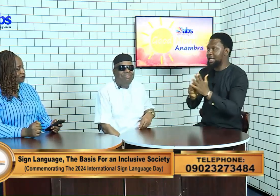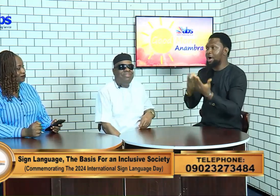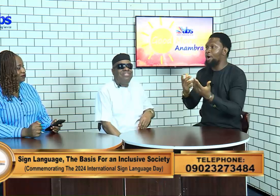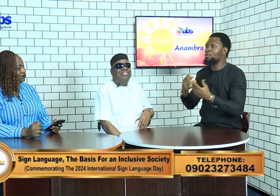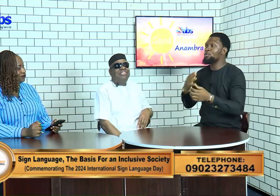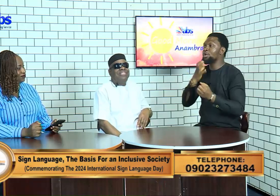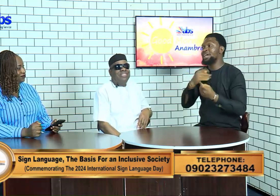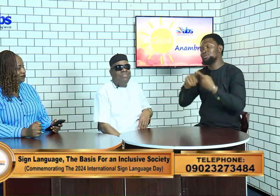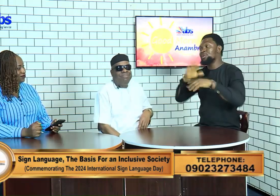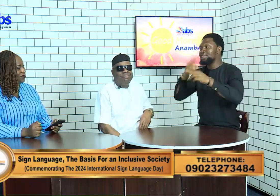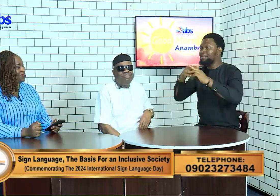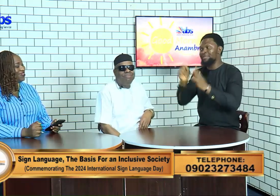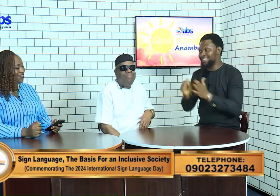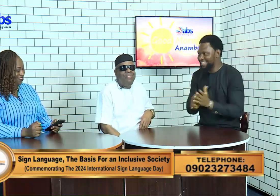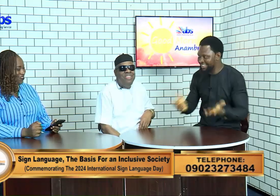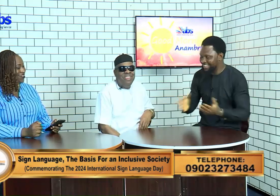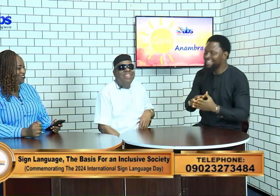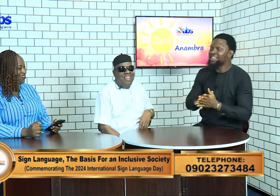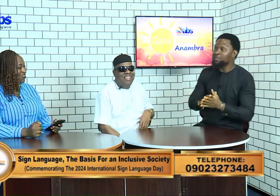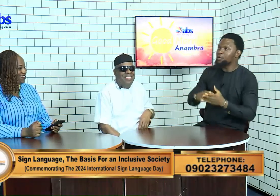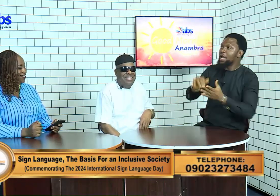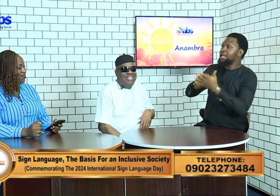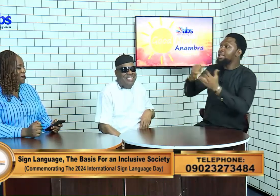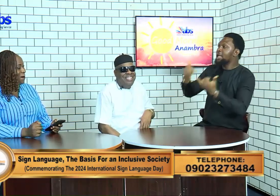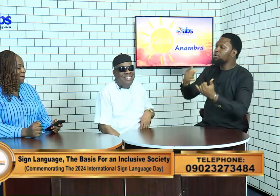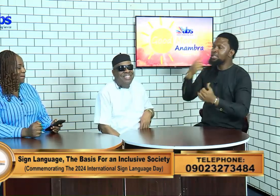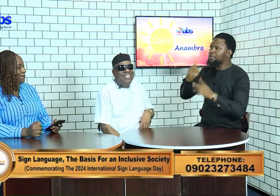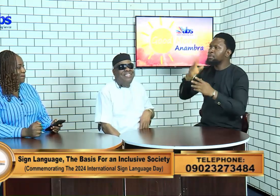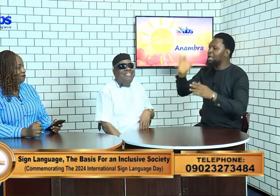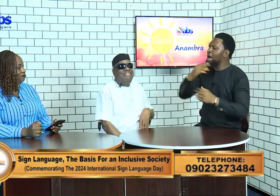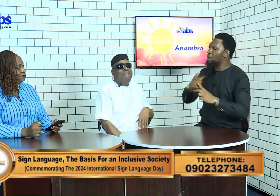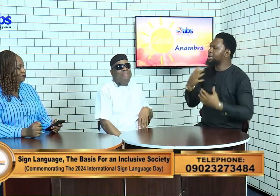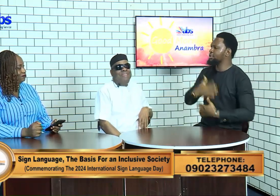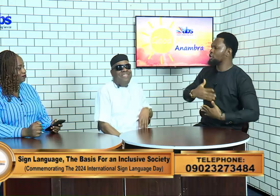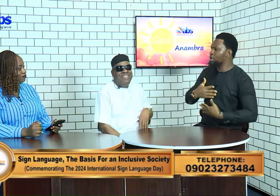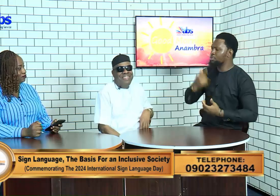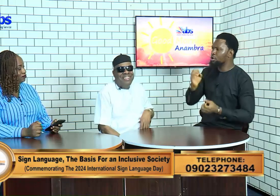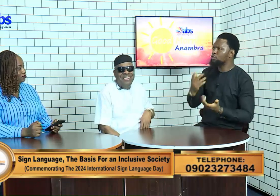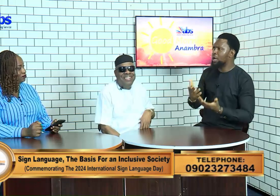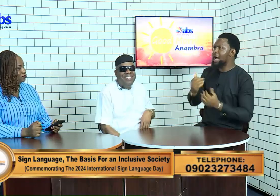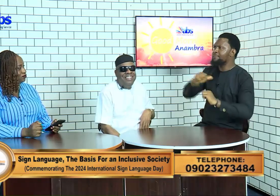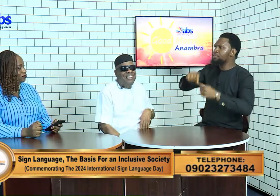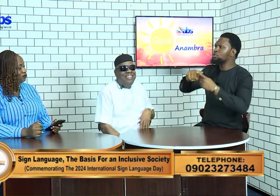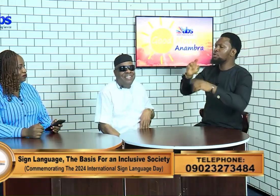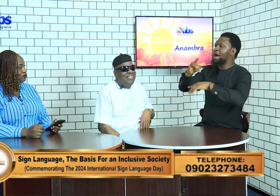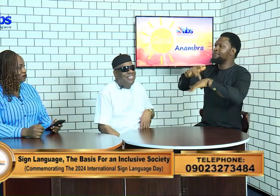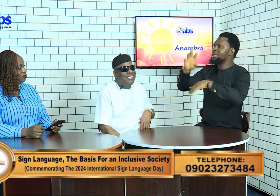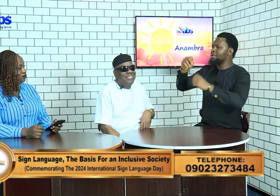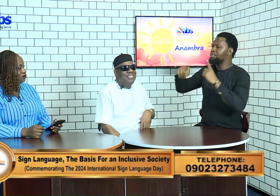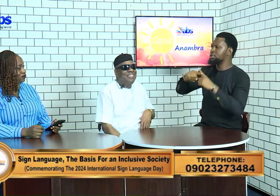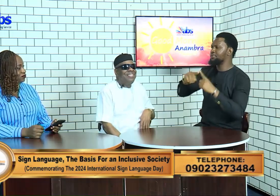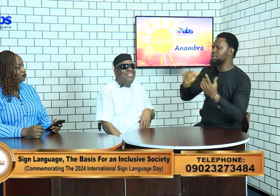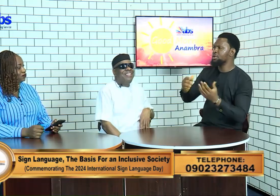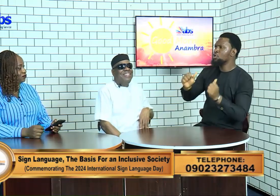state. I would not like to call the name of the state. So, and that now the deaf people there are quite enjoying it, because while I'm able to affect